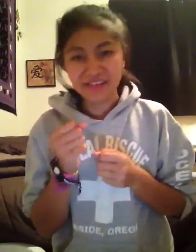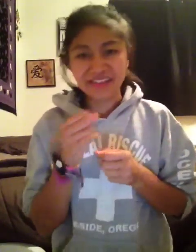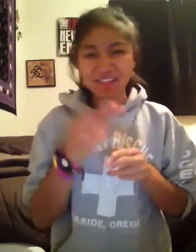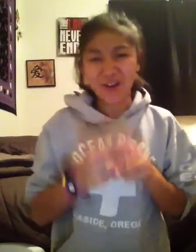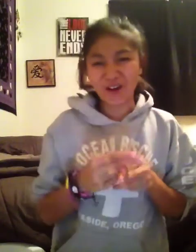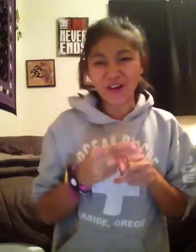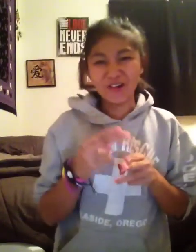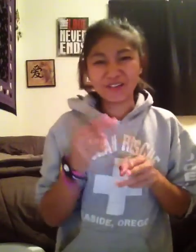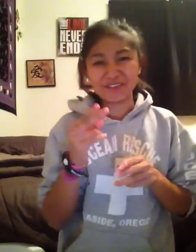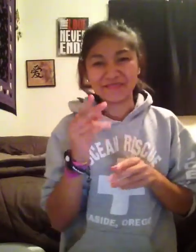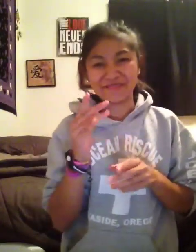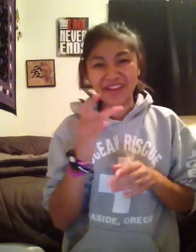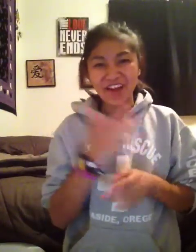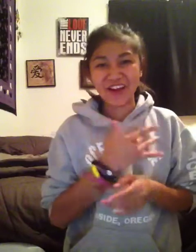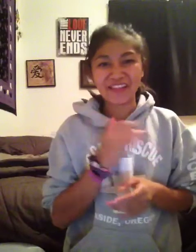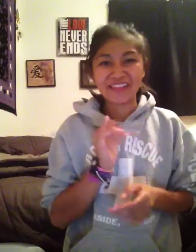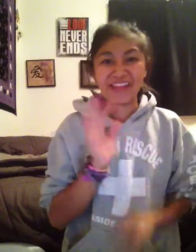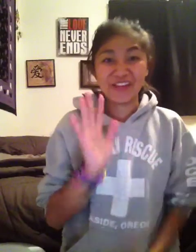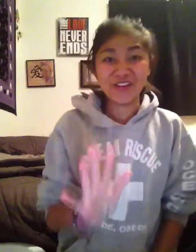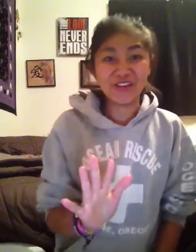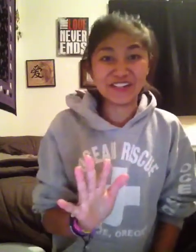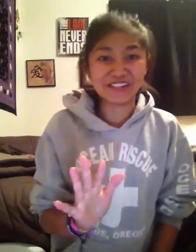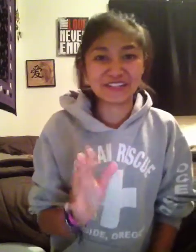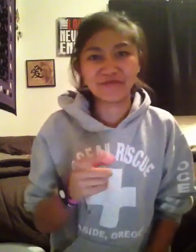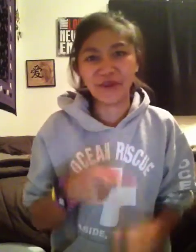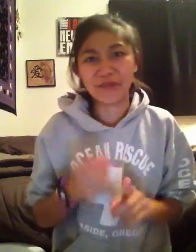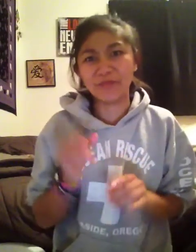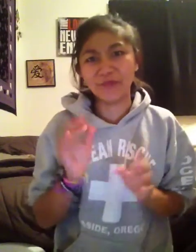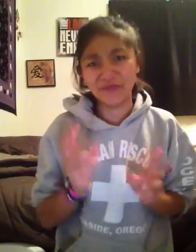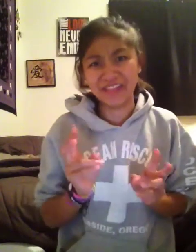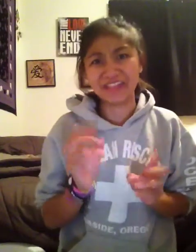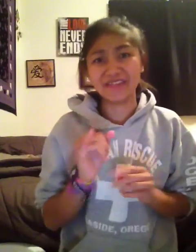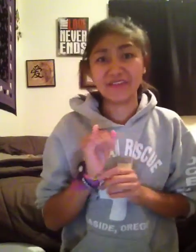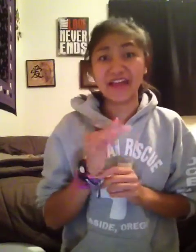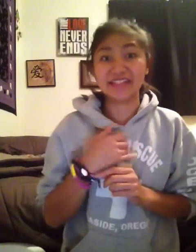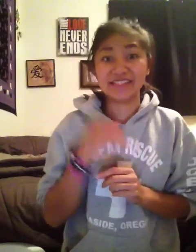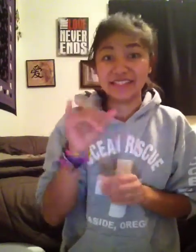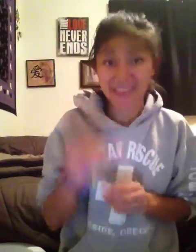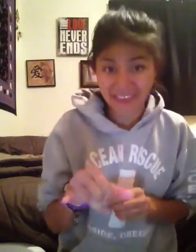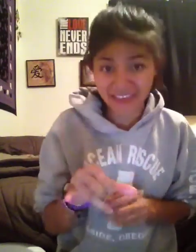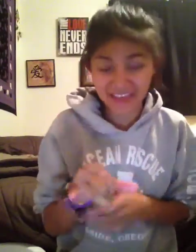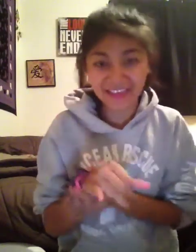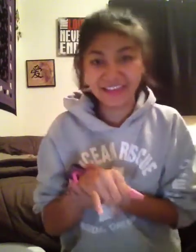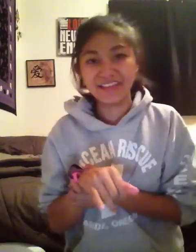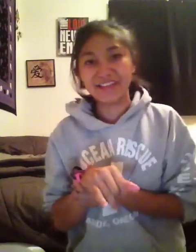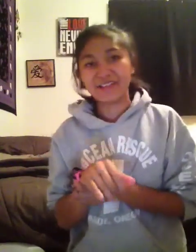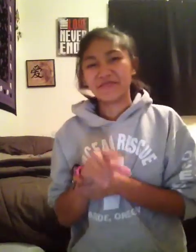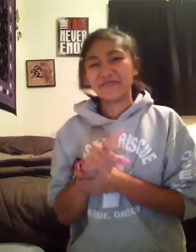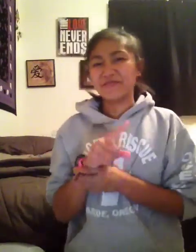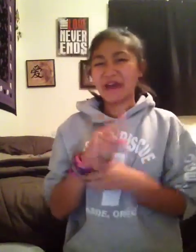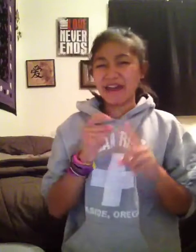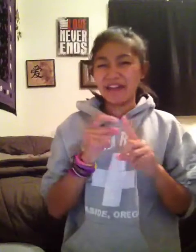It's called Heart Like Yours. It's from the movie If I Say, by